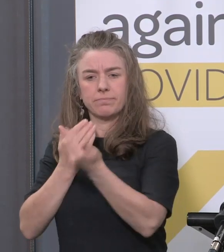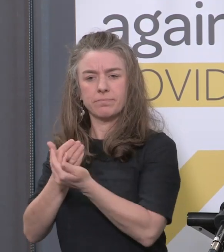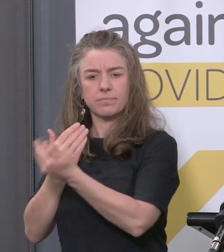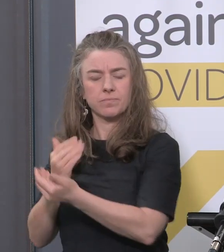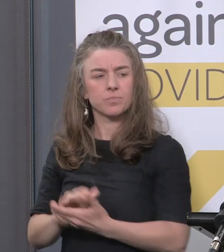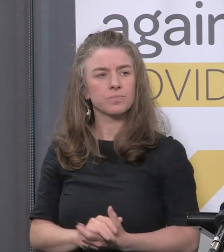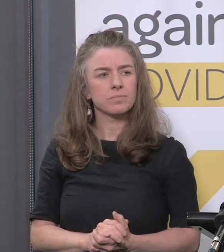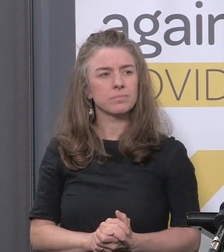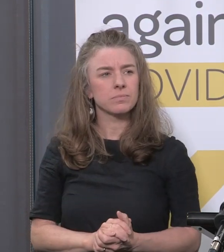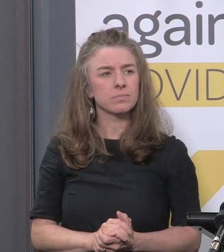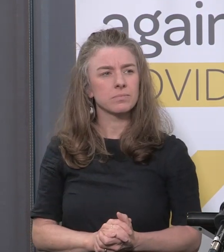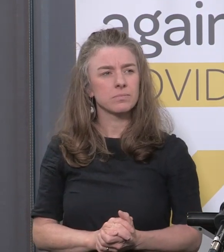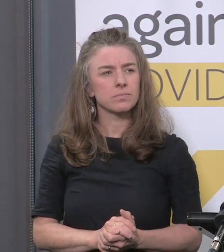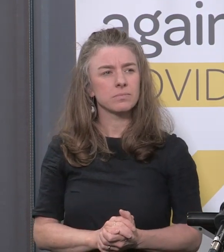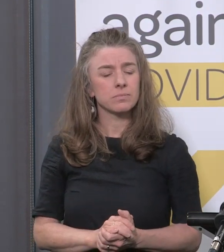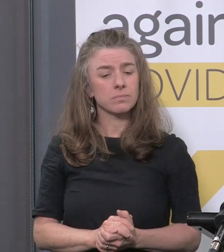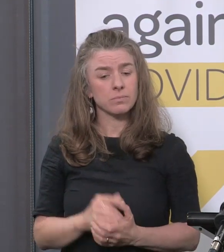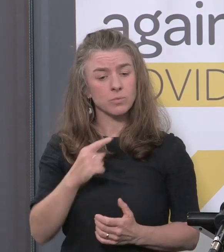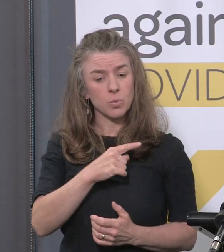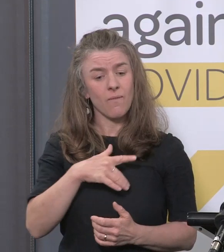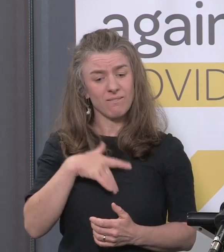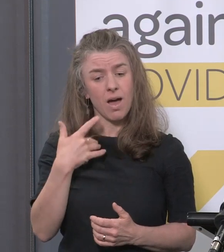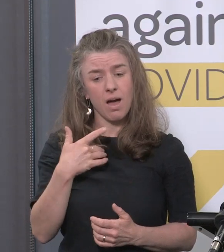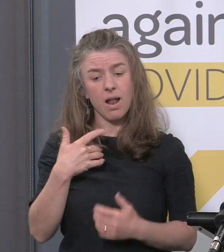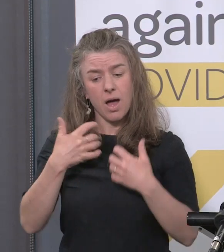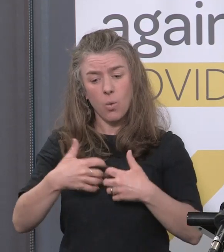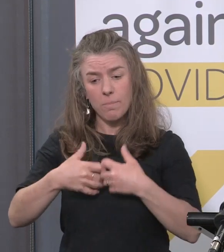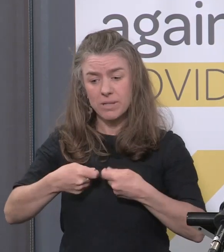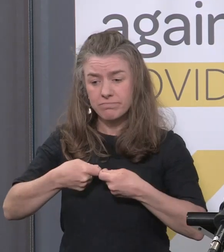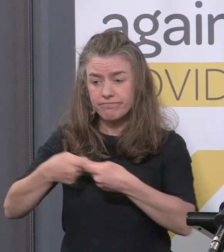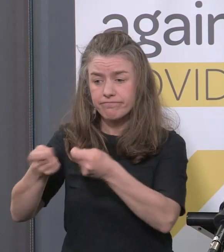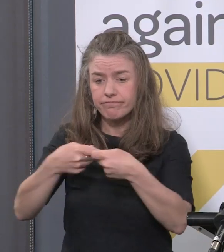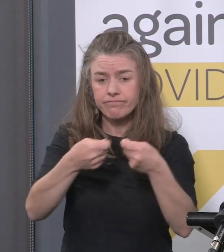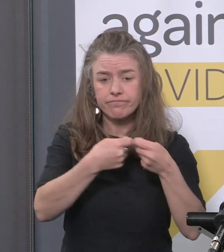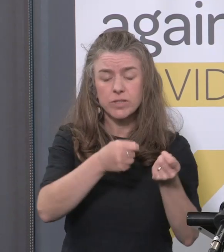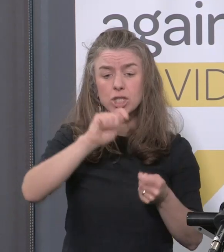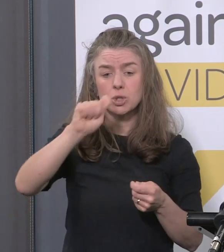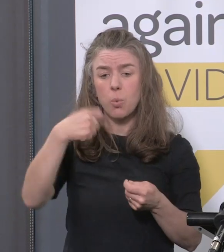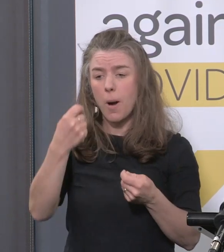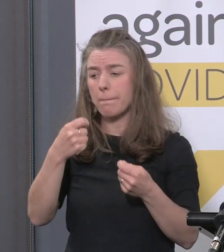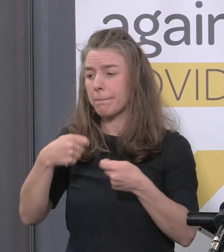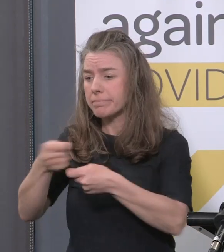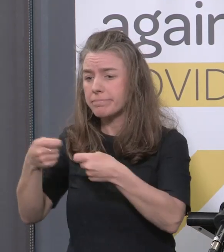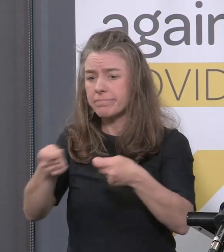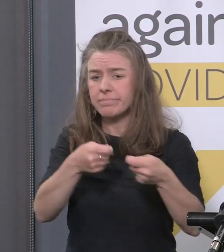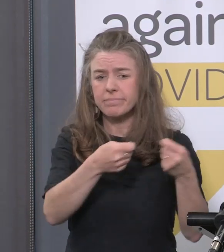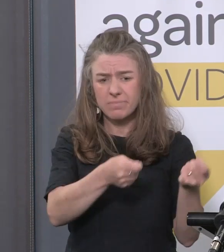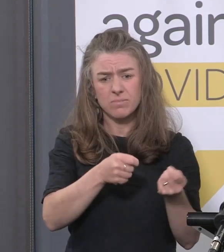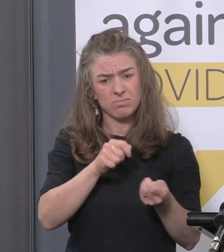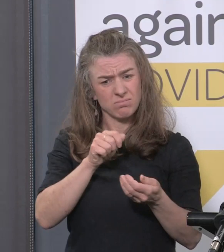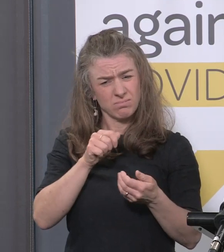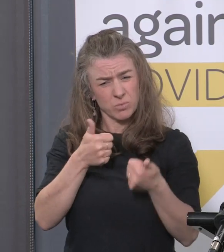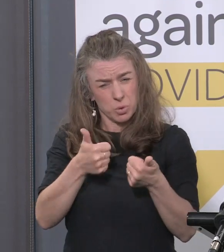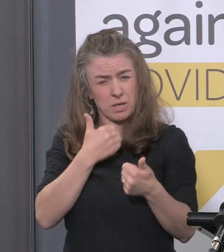as sort of coherently as they should be? Because we're also getting reports from DHBs, a handful around the country, saying they just don't have what